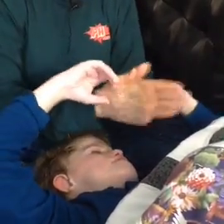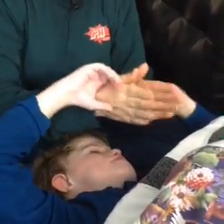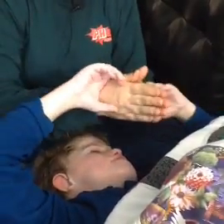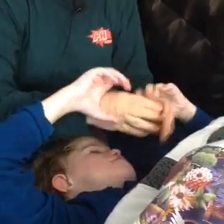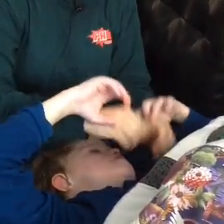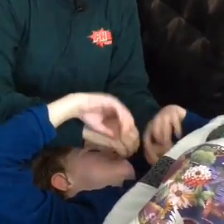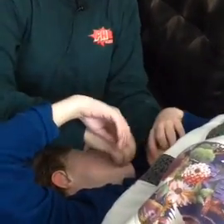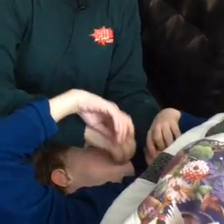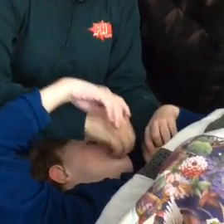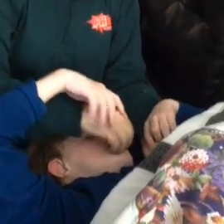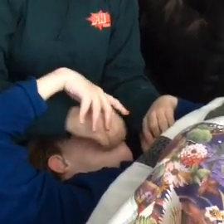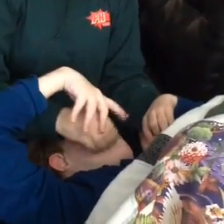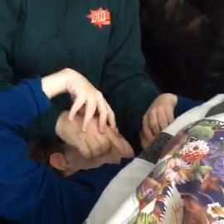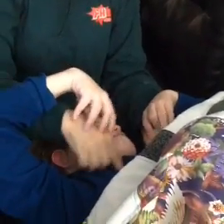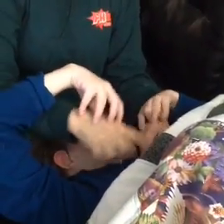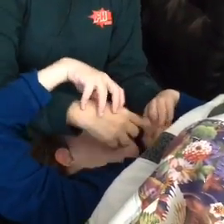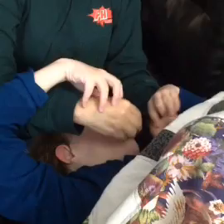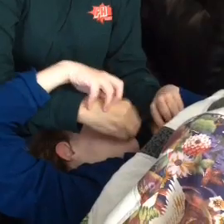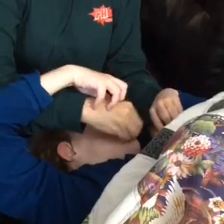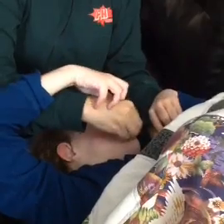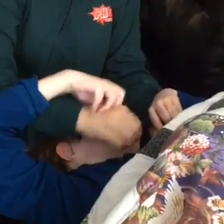Good. Eat. You sign eat.